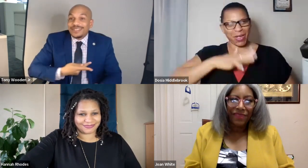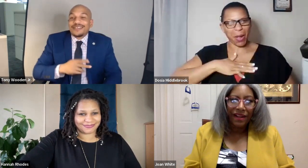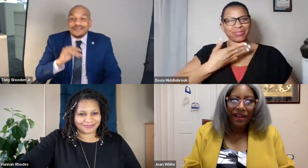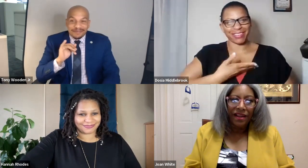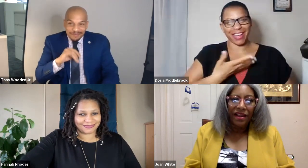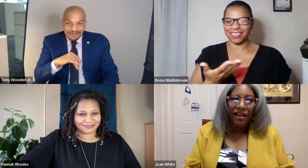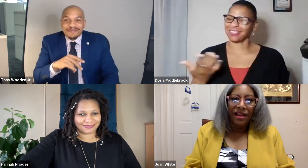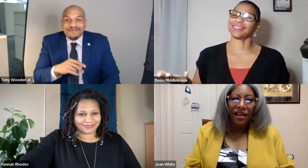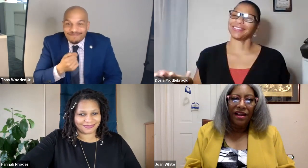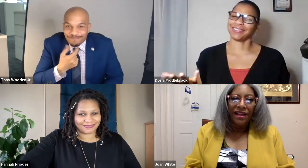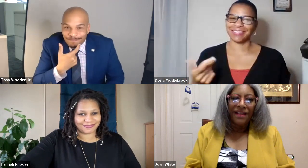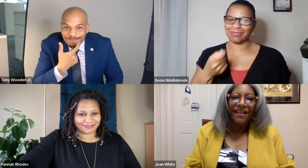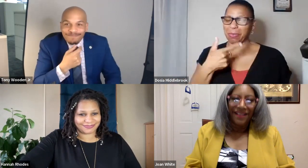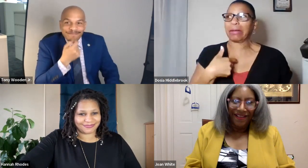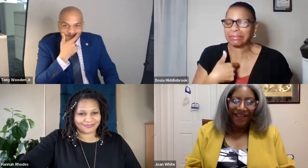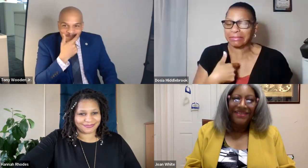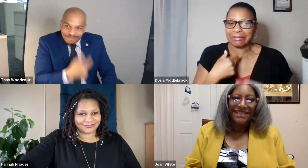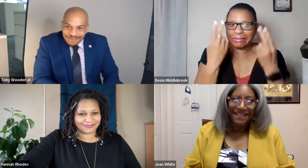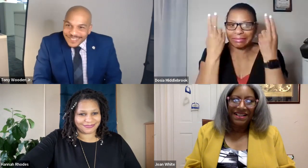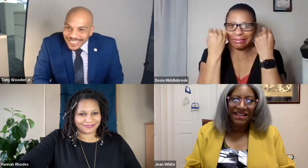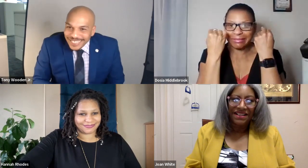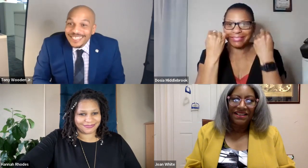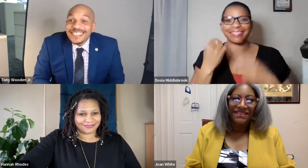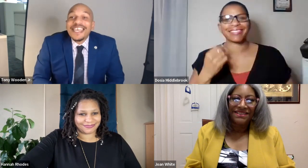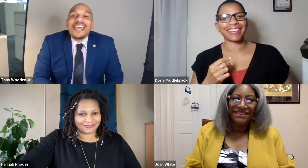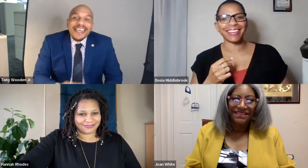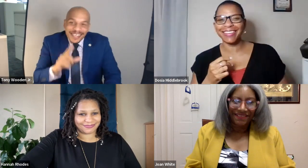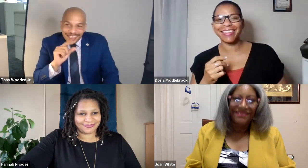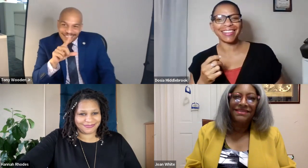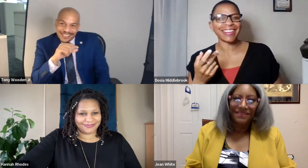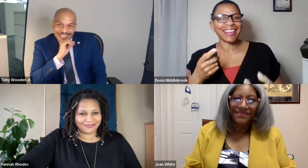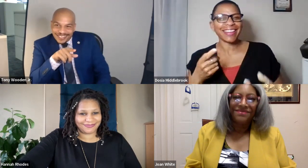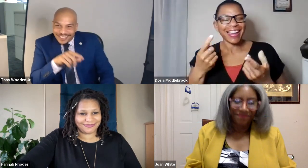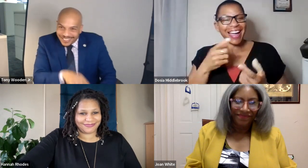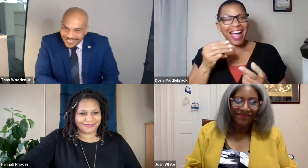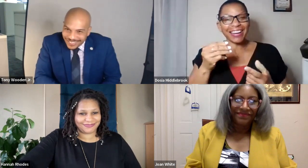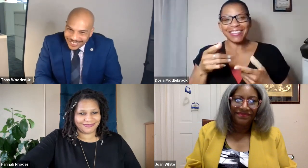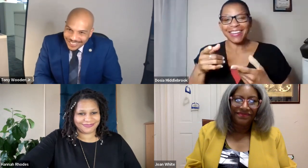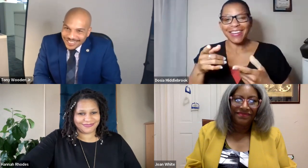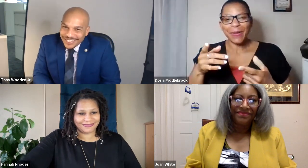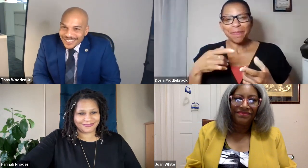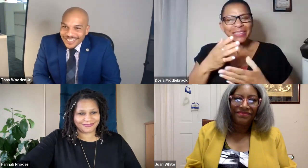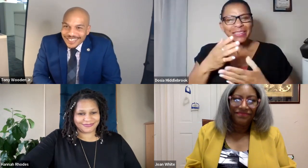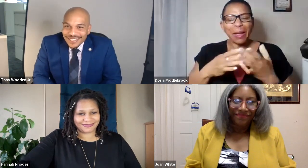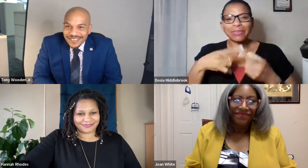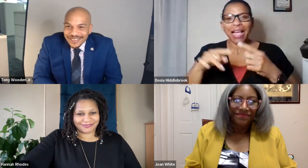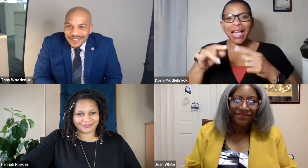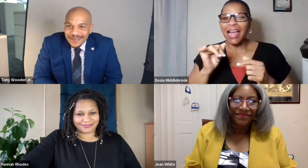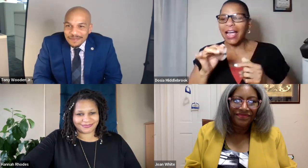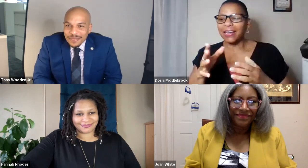in a shape across the face. And he used to sign that for upset. And I always knew every time my dad signed that to me that